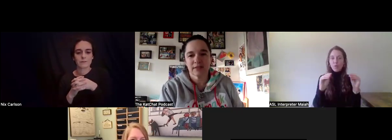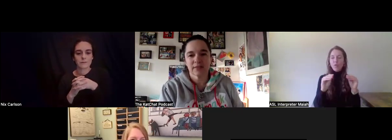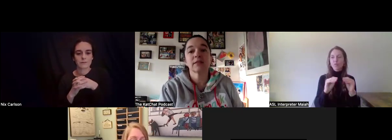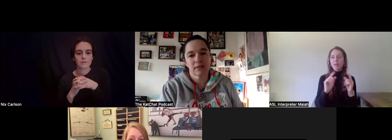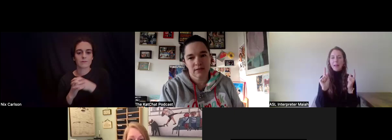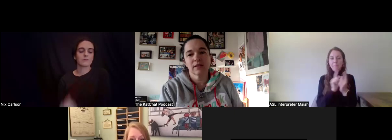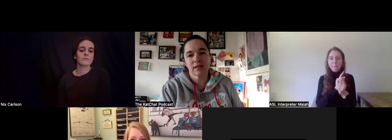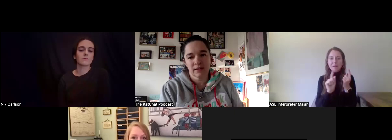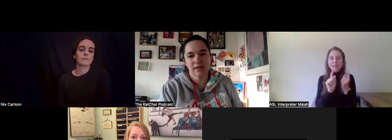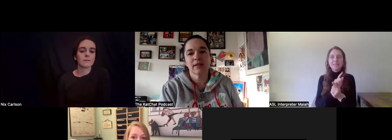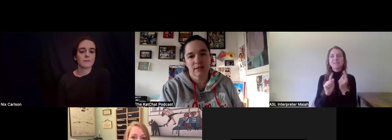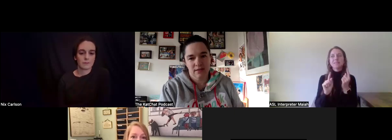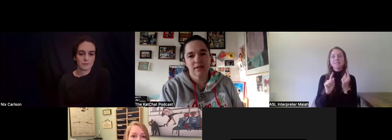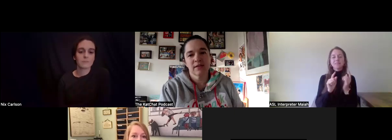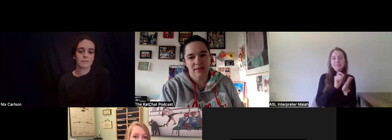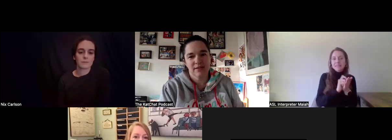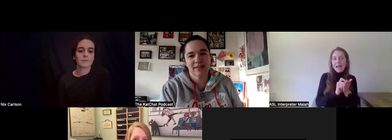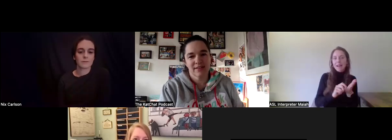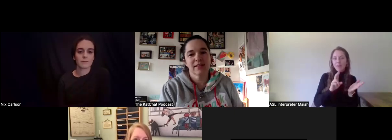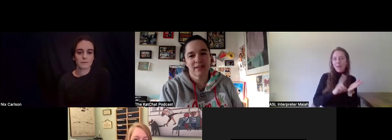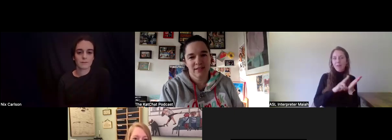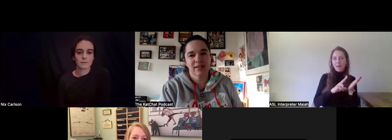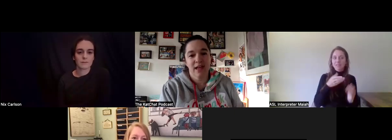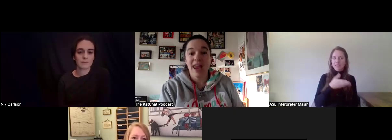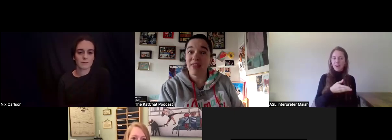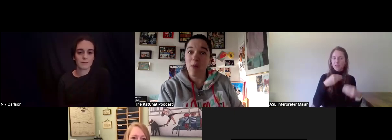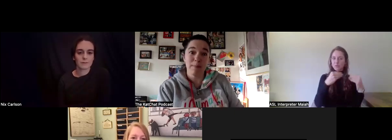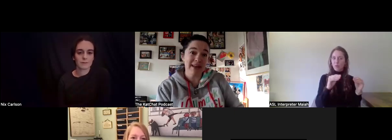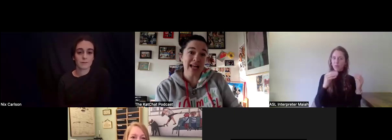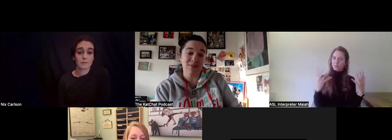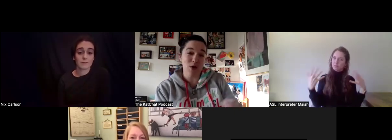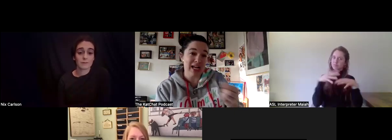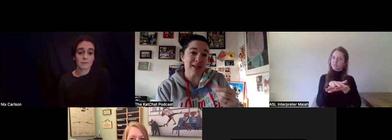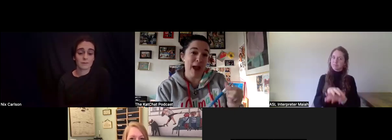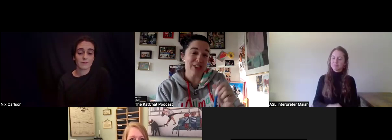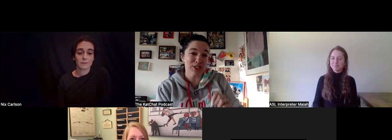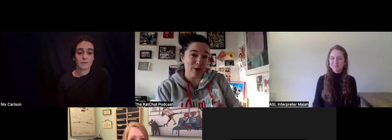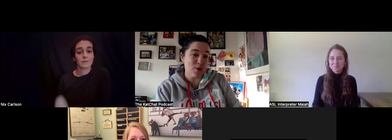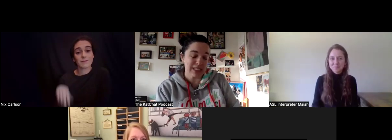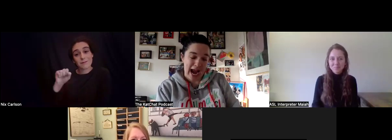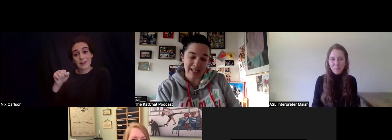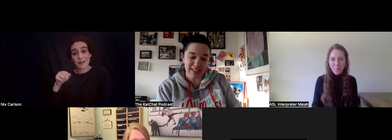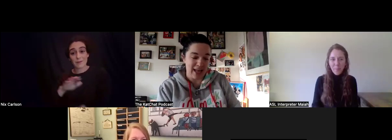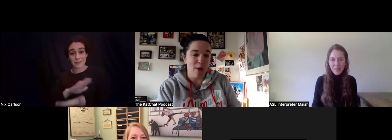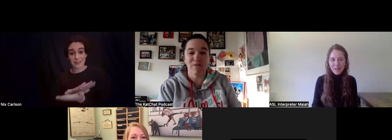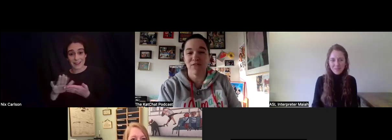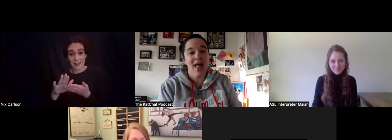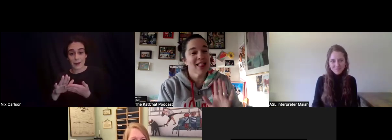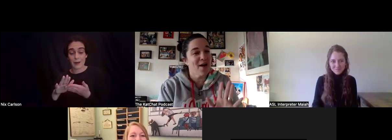autograph signings at the stores. Bring the two together. Yeah, that would be nice if you could get them actors out to